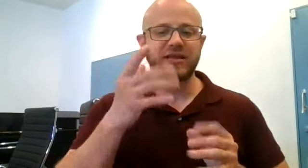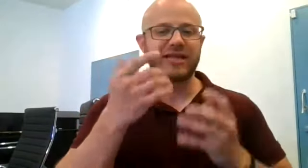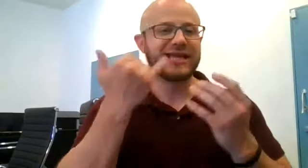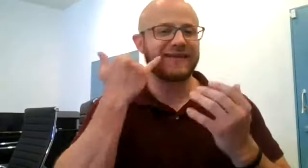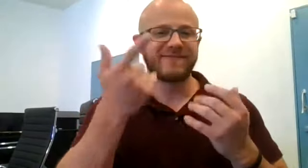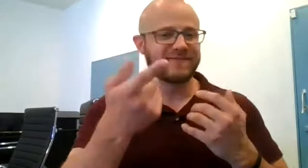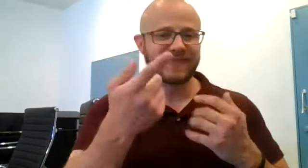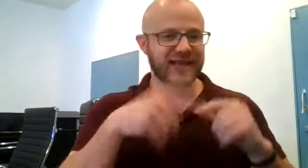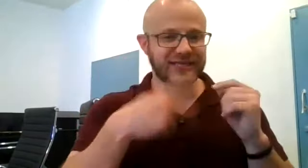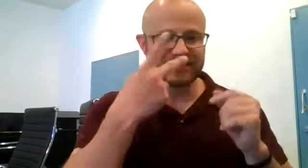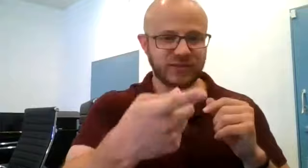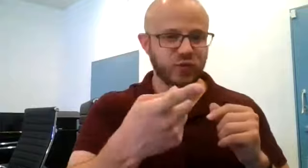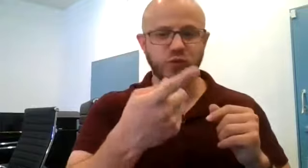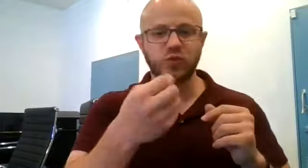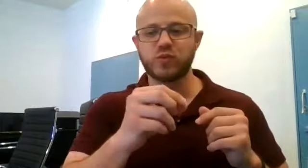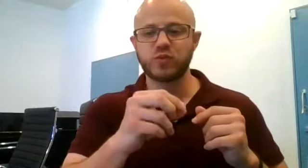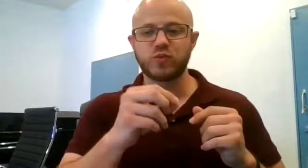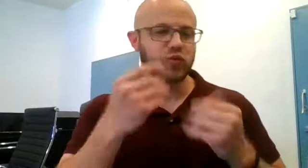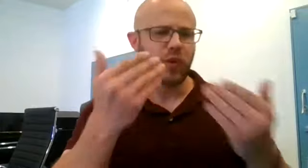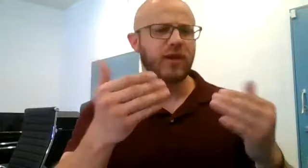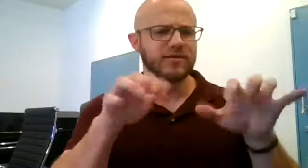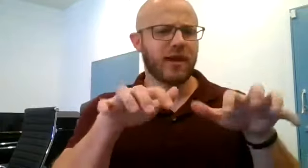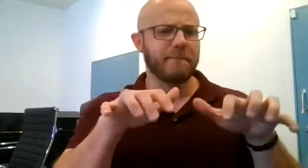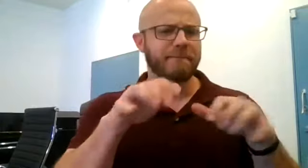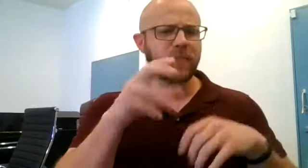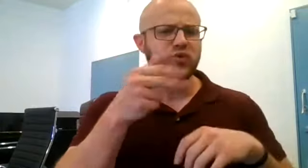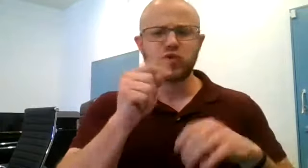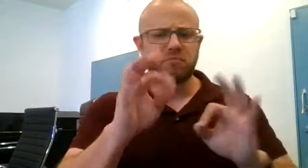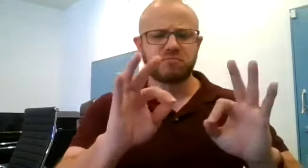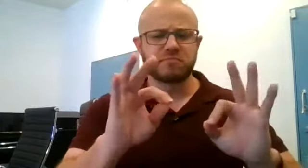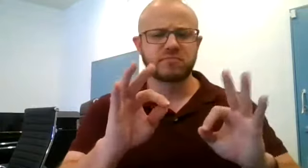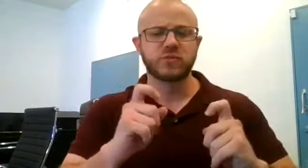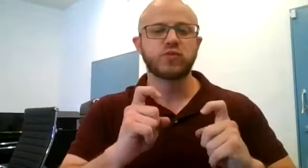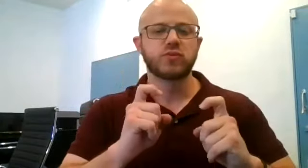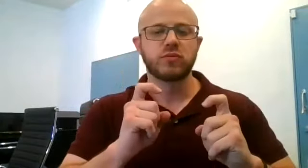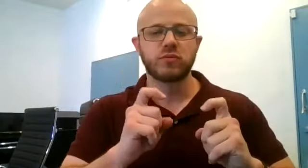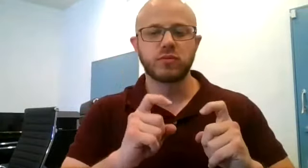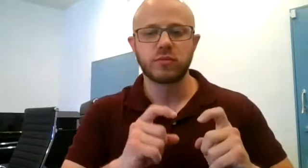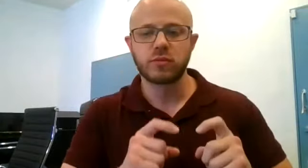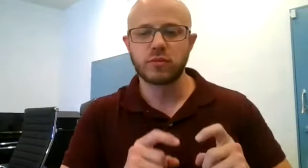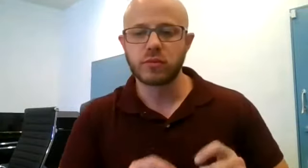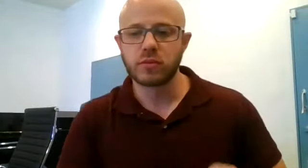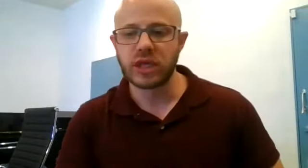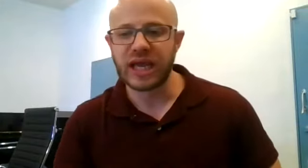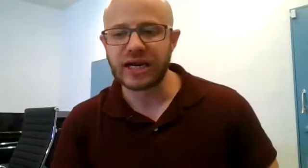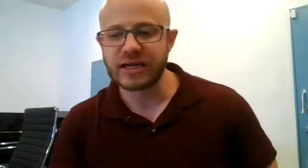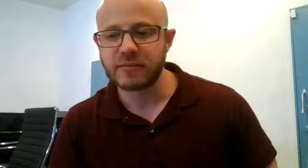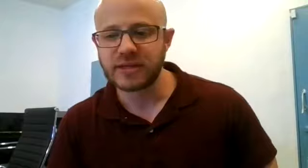Okay. I can't see you now, but go ahead and type it in the chat. That's fine.